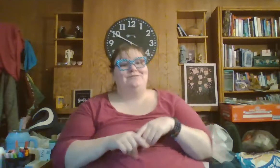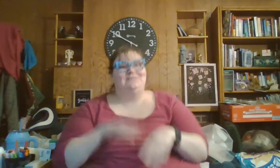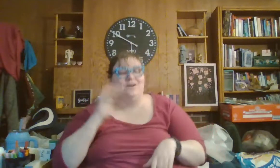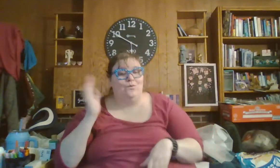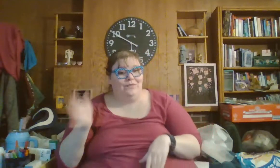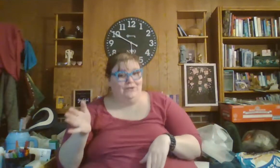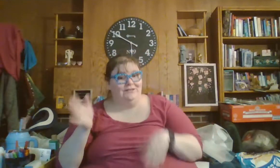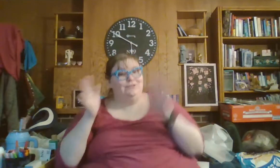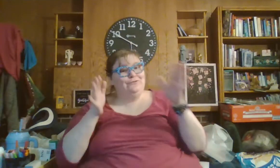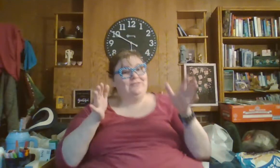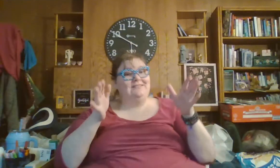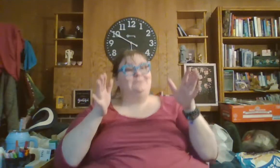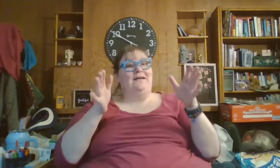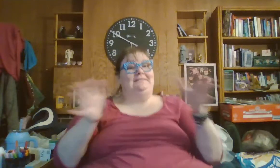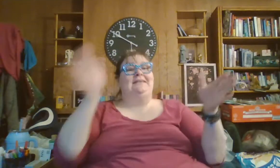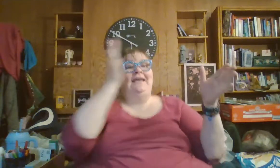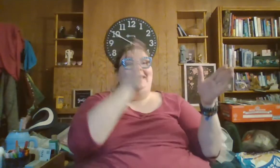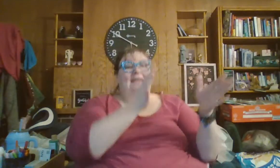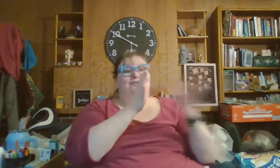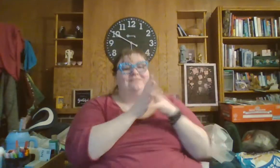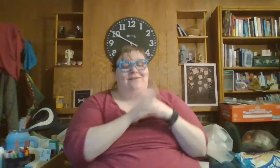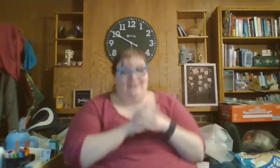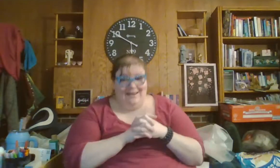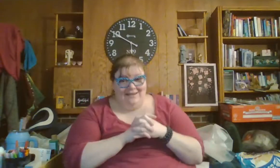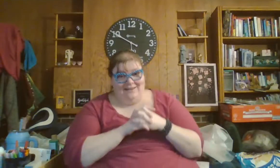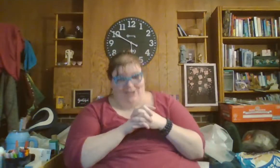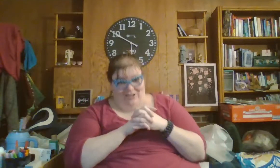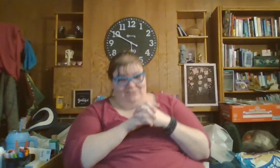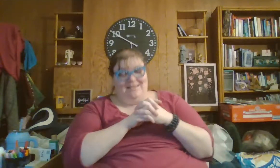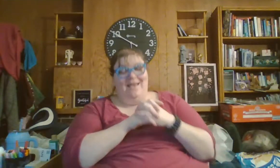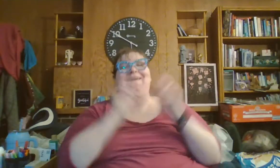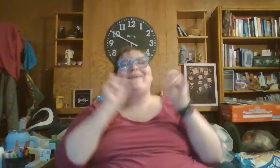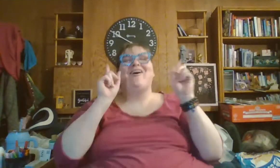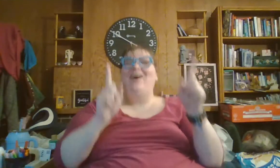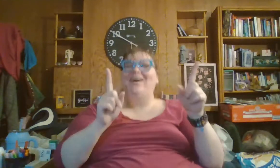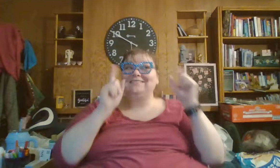instead of $132 for 6 months, it goes down to $99. Also